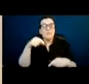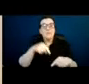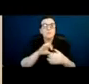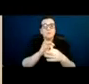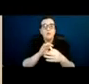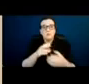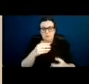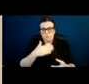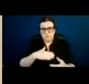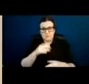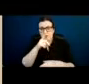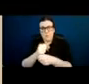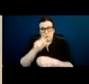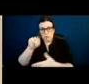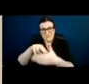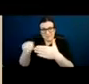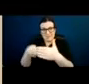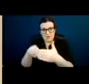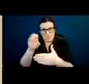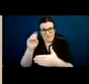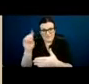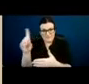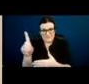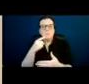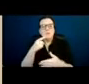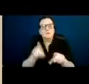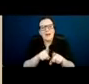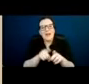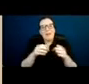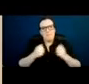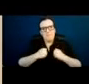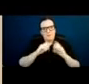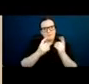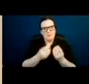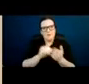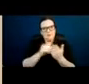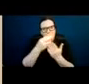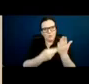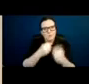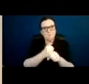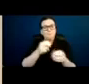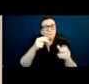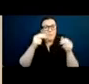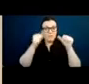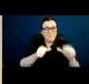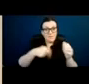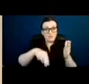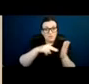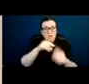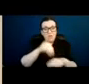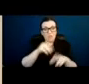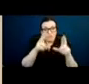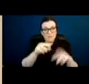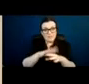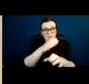not only the UNCRPD State Report but also my department's reporting on the Convention on the Rights of the Child and